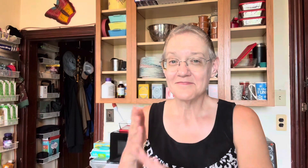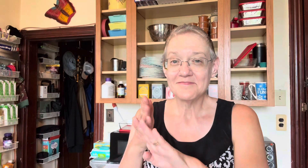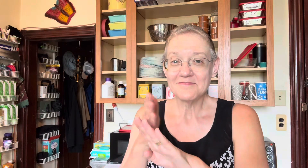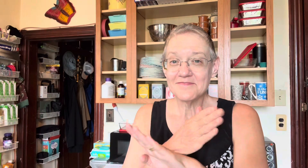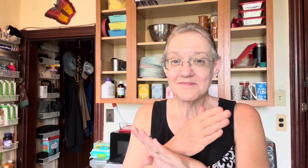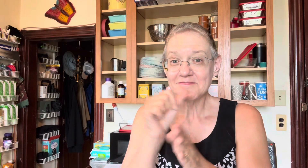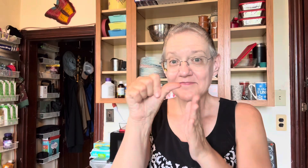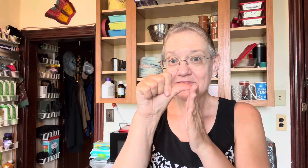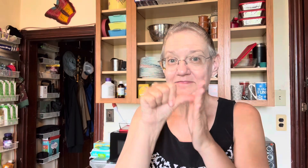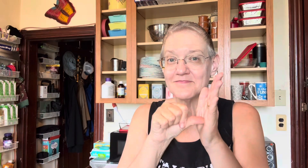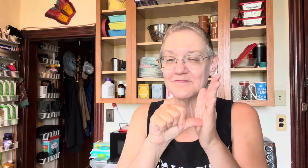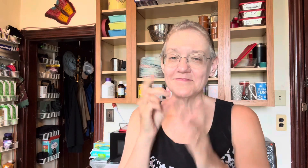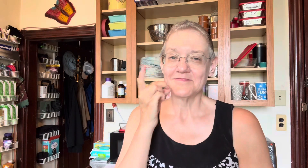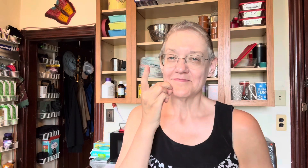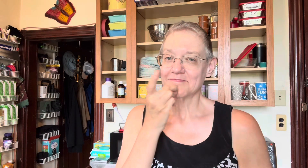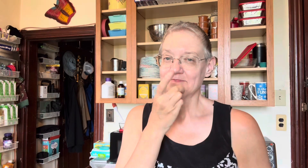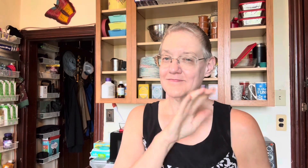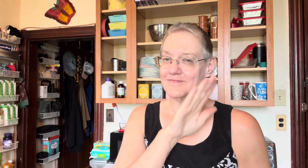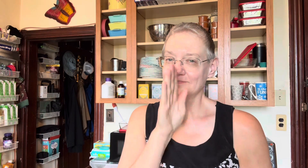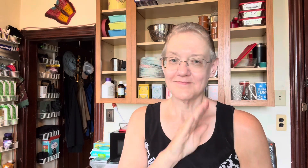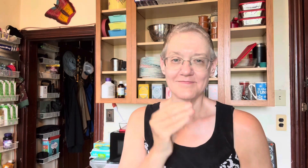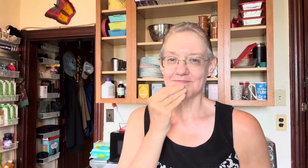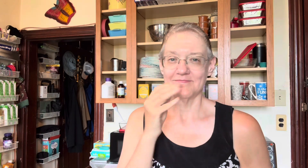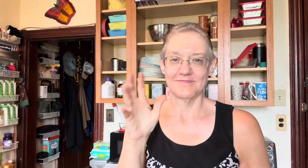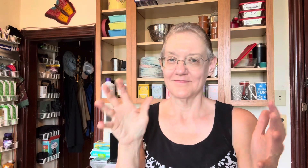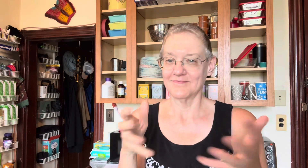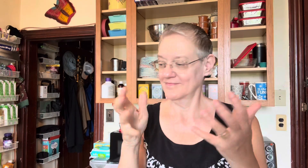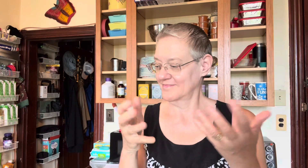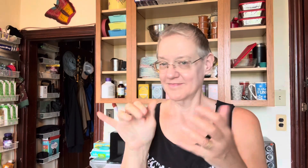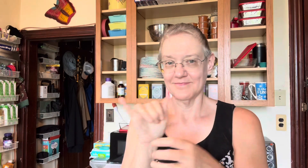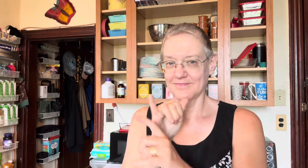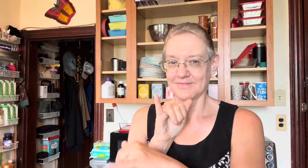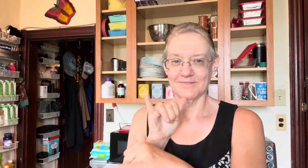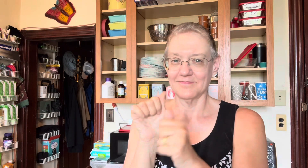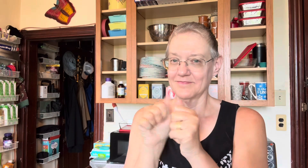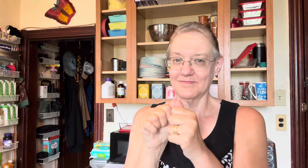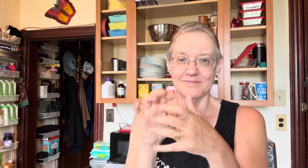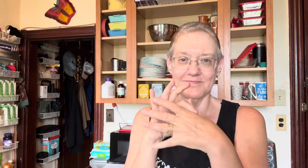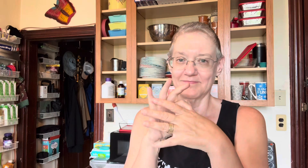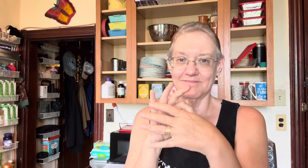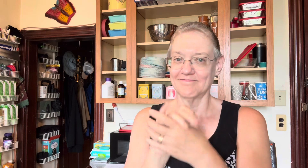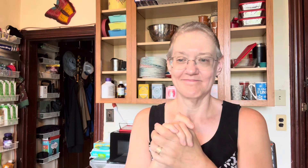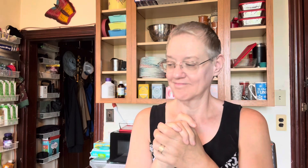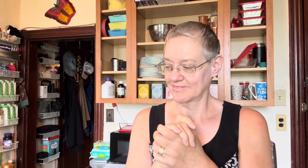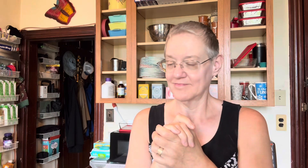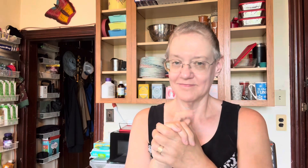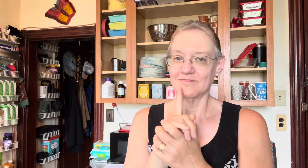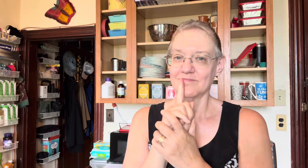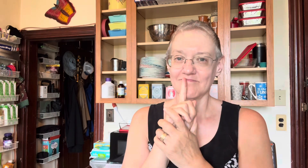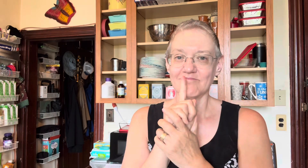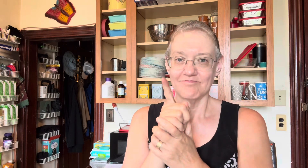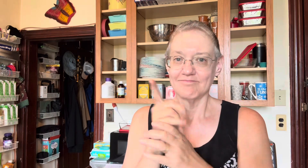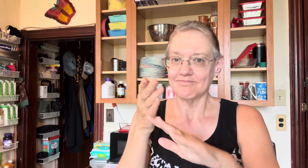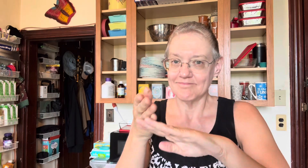Before surgery, Dale would never have eaten meat on a salad like this. He's really trying hard to eat